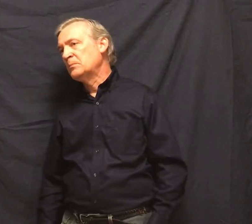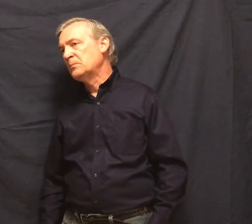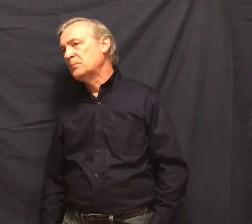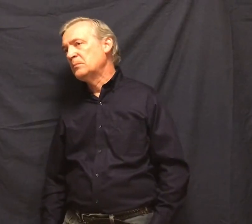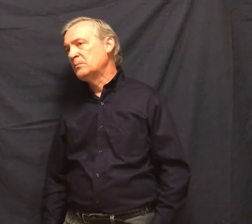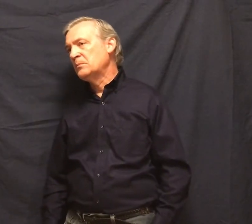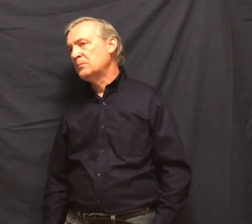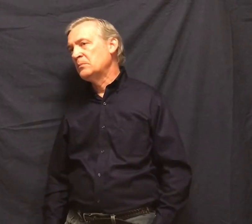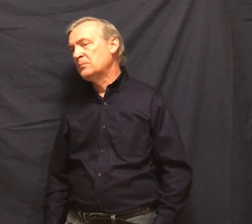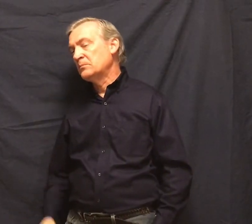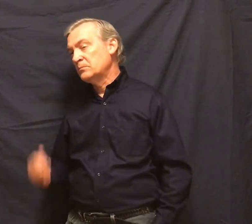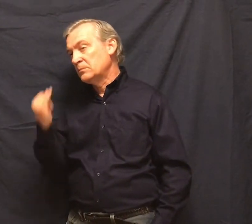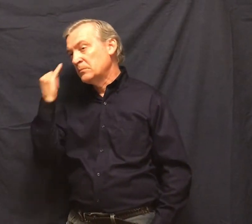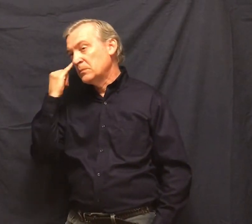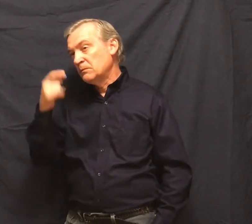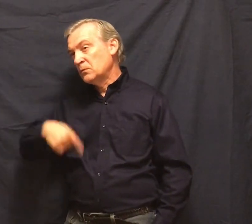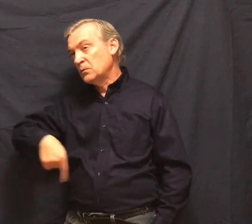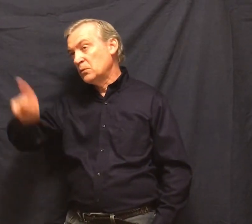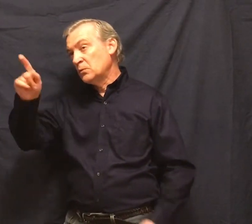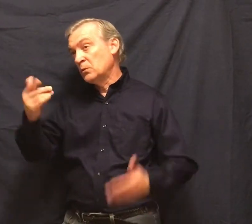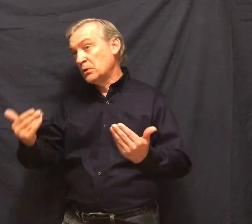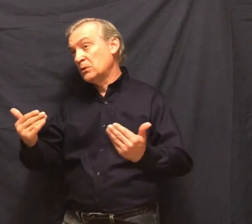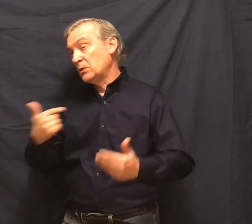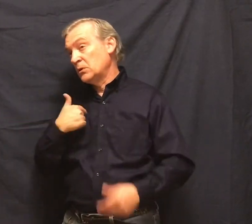If you go right now, we won't tell Curly you was here.